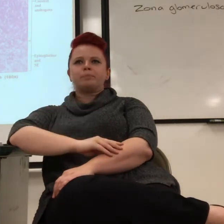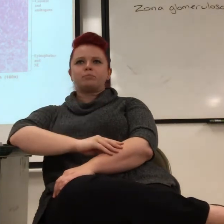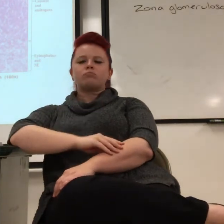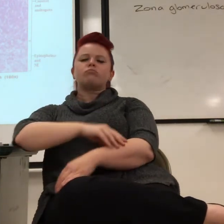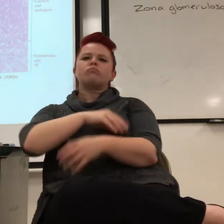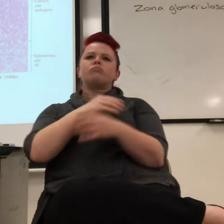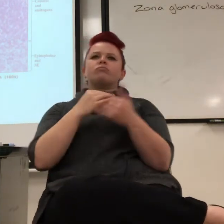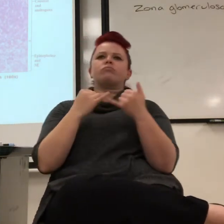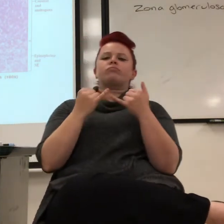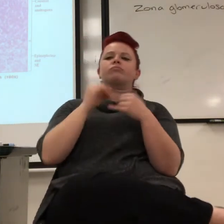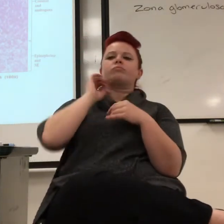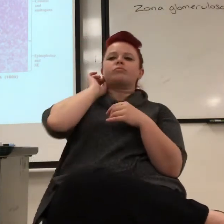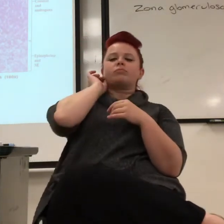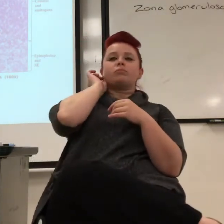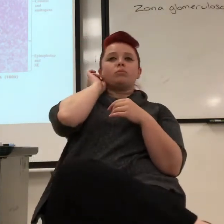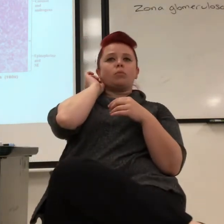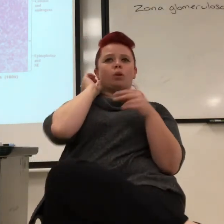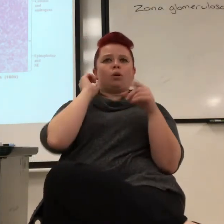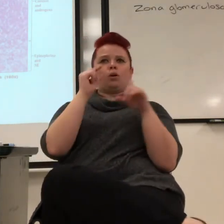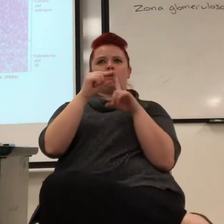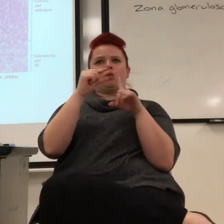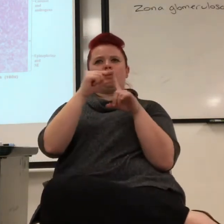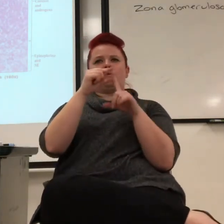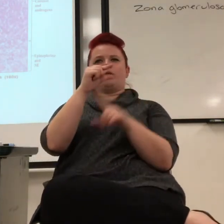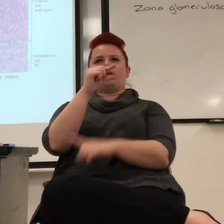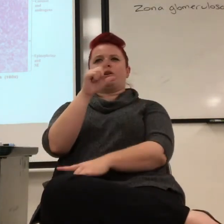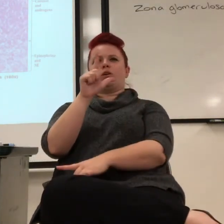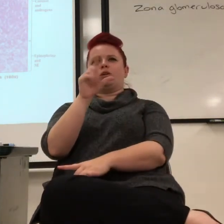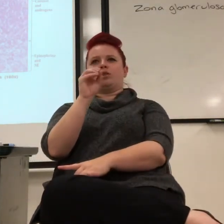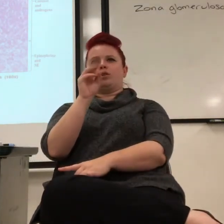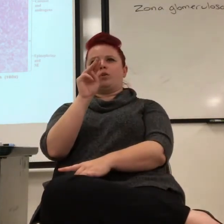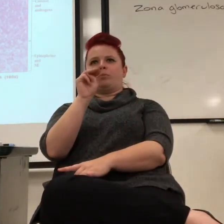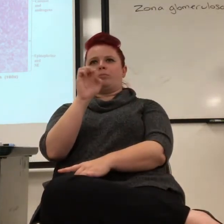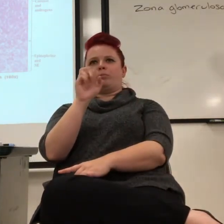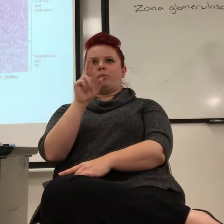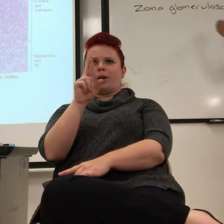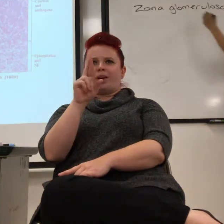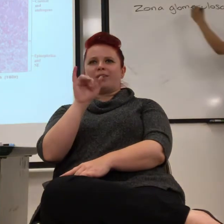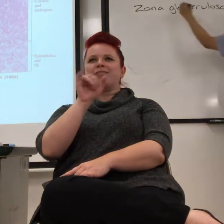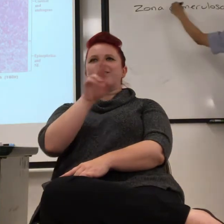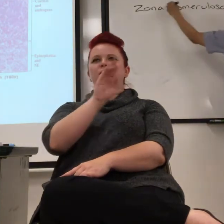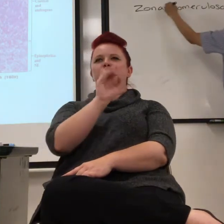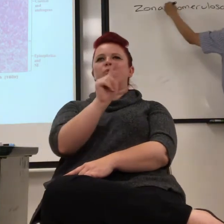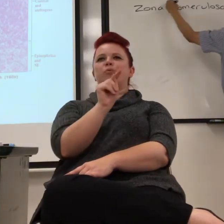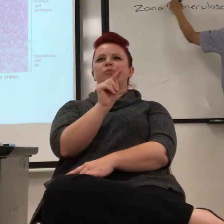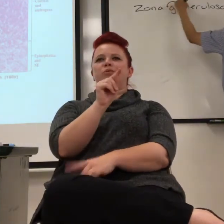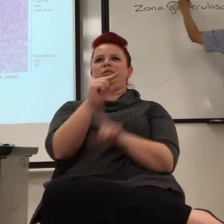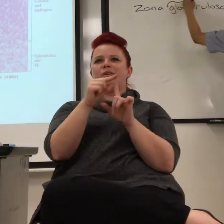Now, the word glomer, this word root,